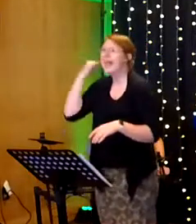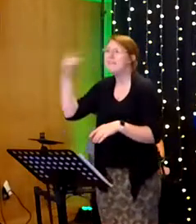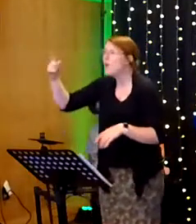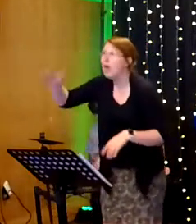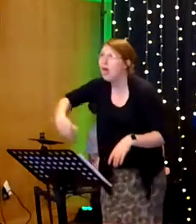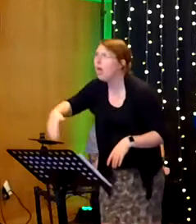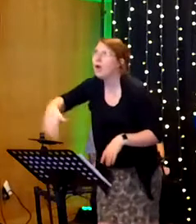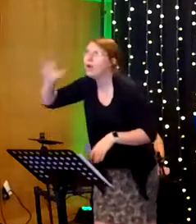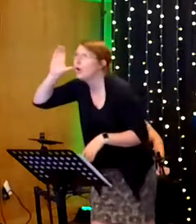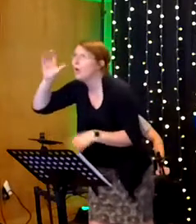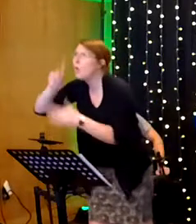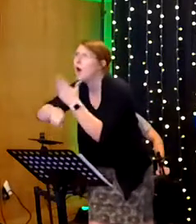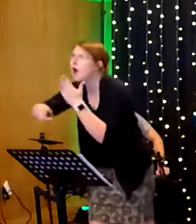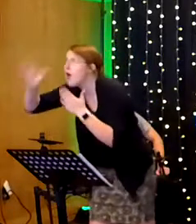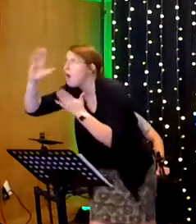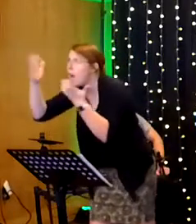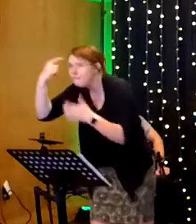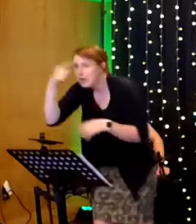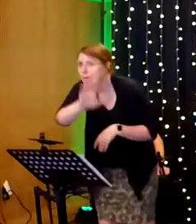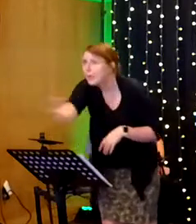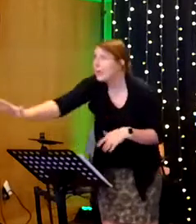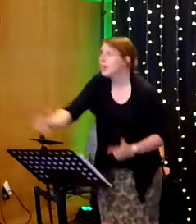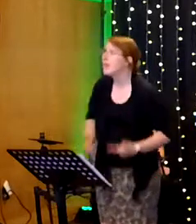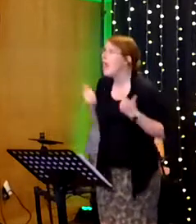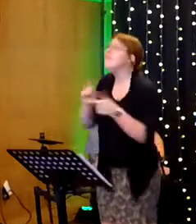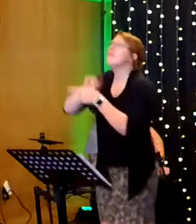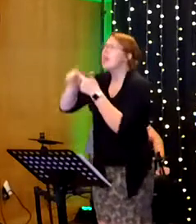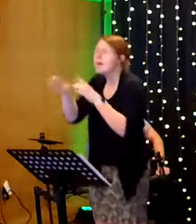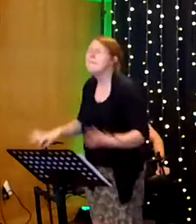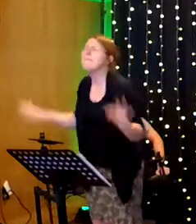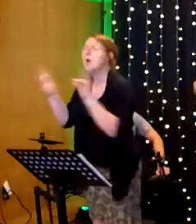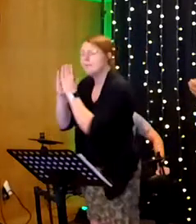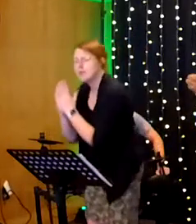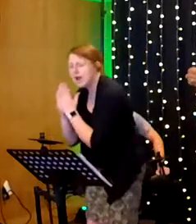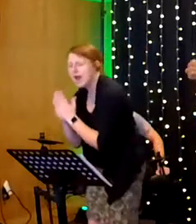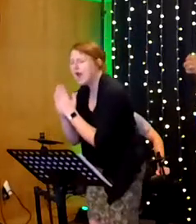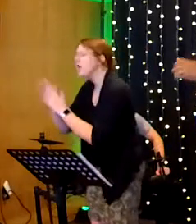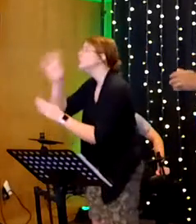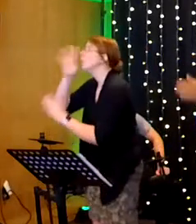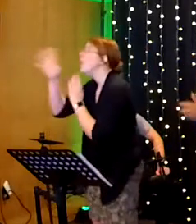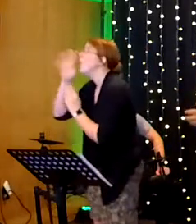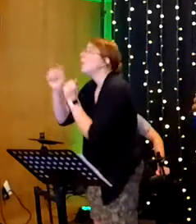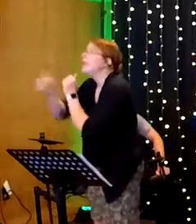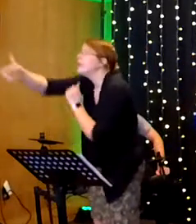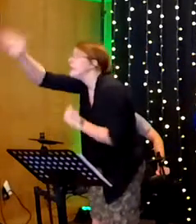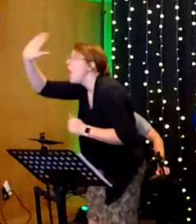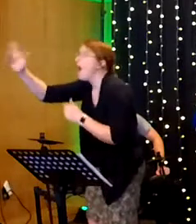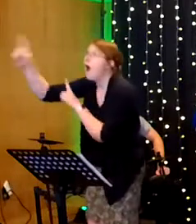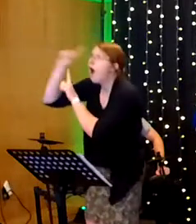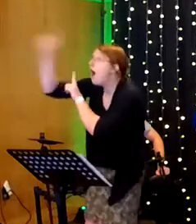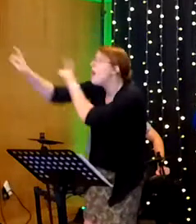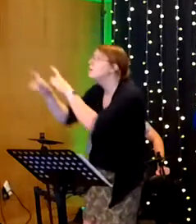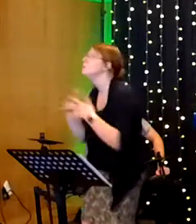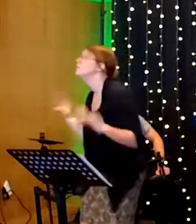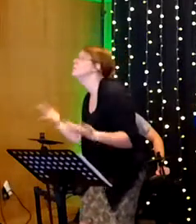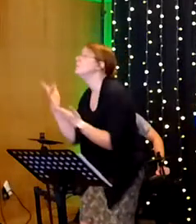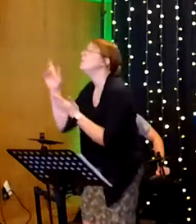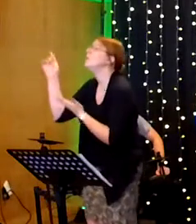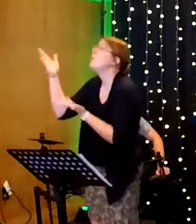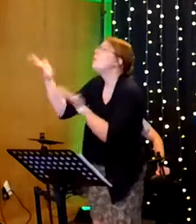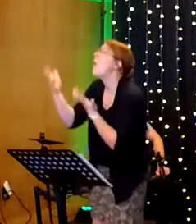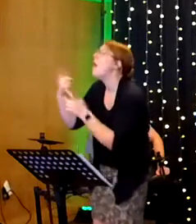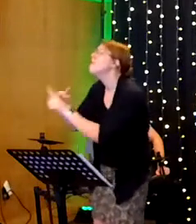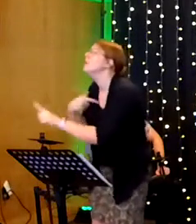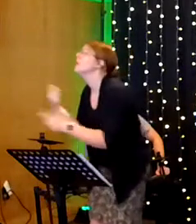time, talk to him, see where he leads you, see where he's pushing you in those waters. Will your